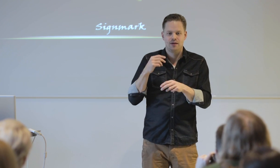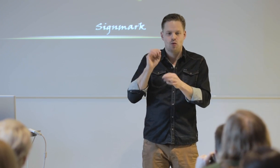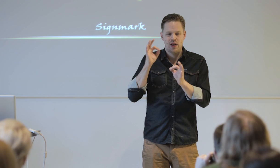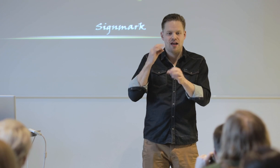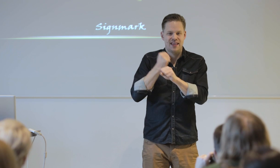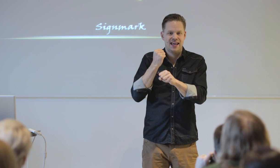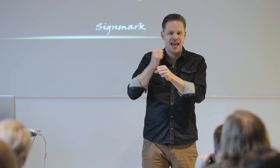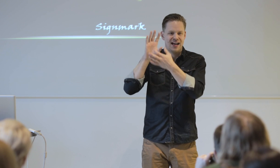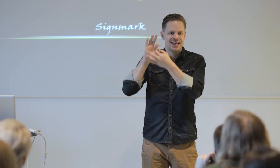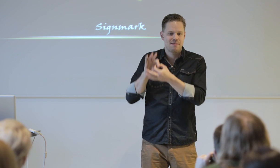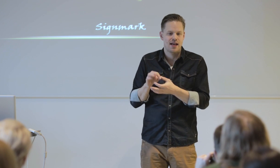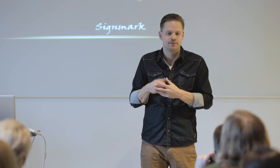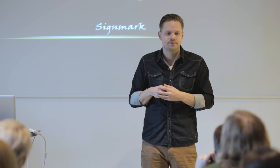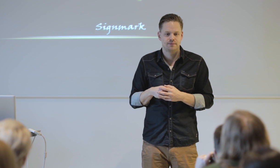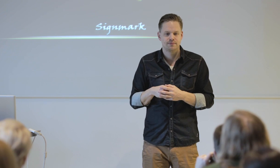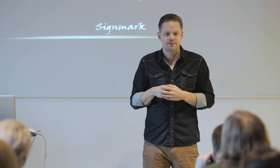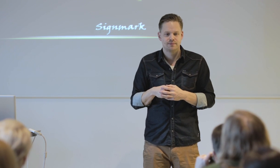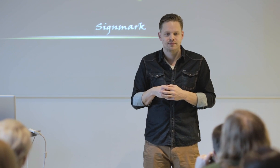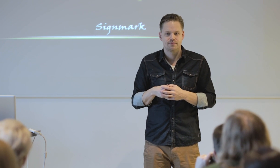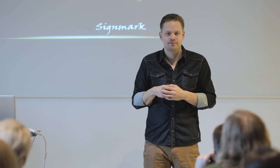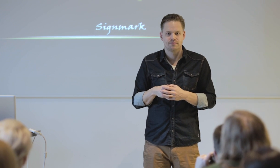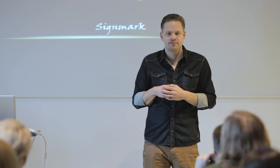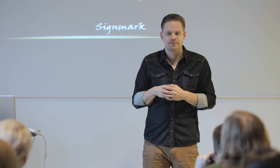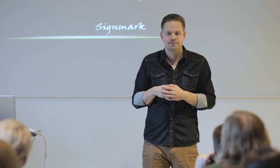I had to create sign language hip-hop and the way of doing rhymes there.